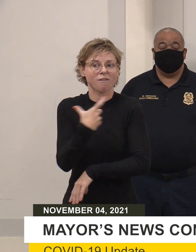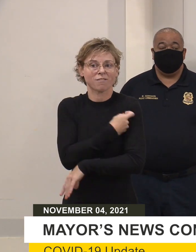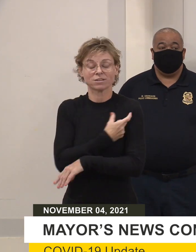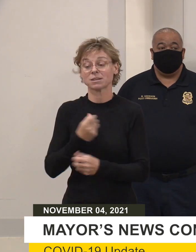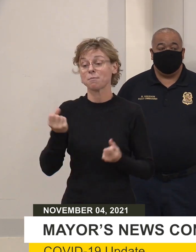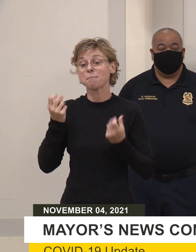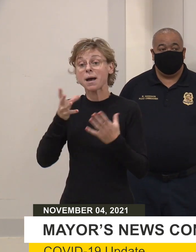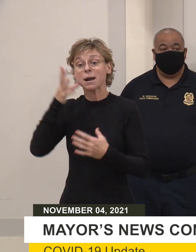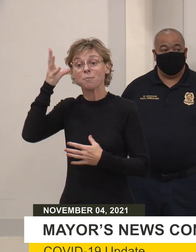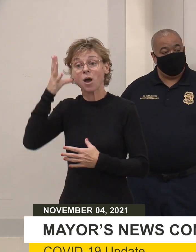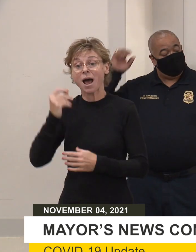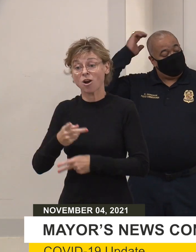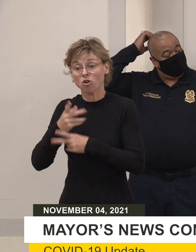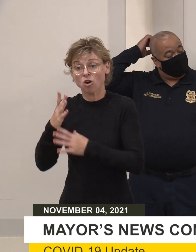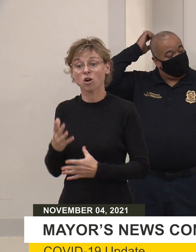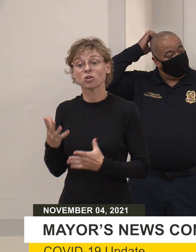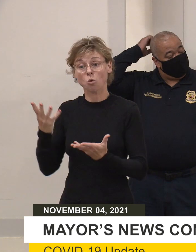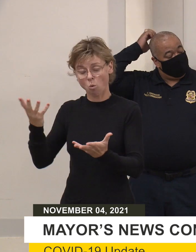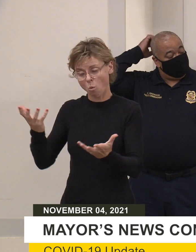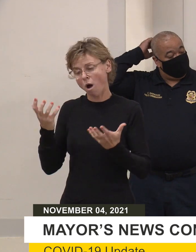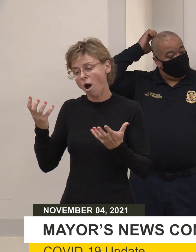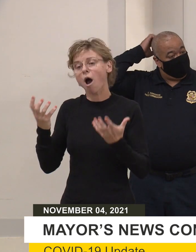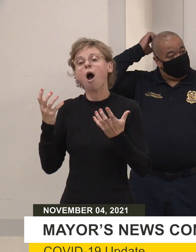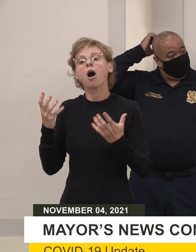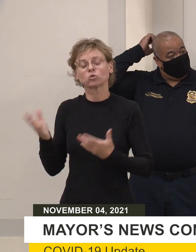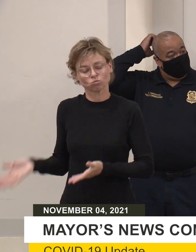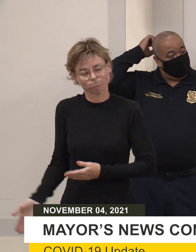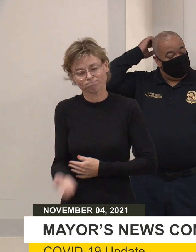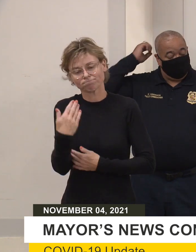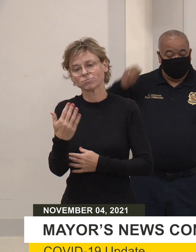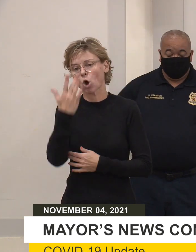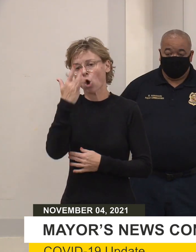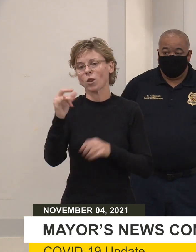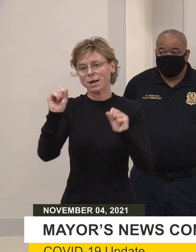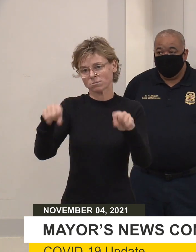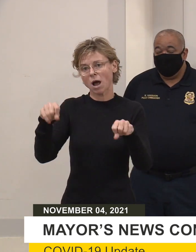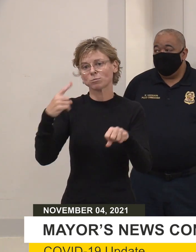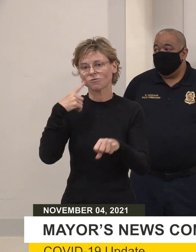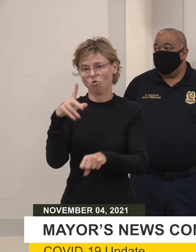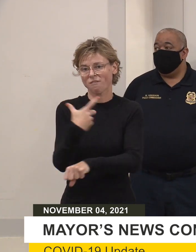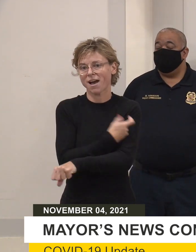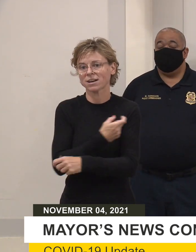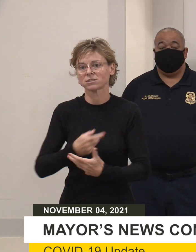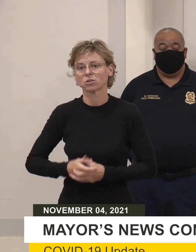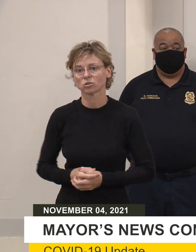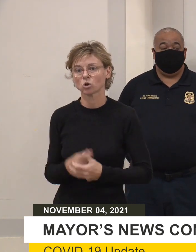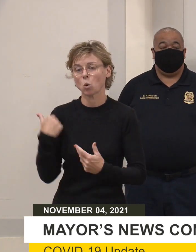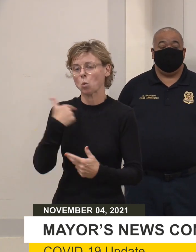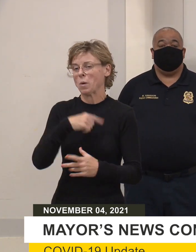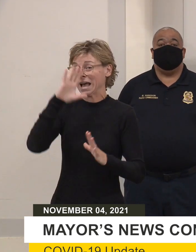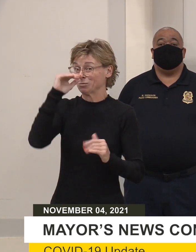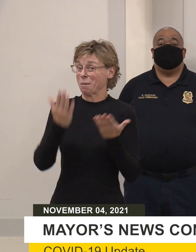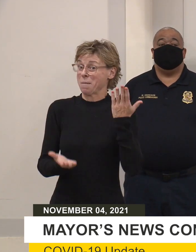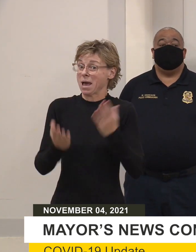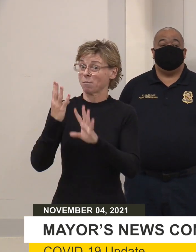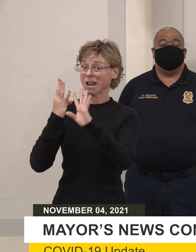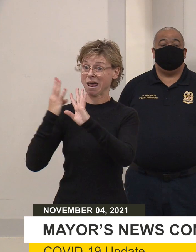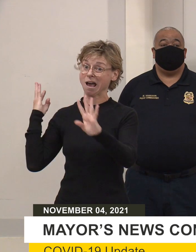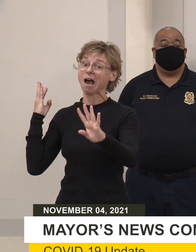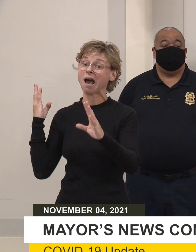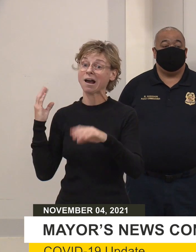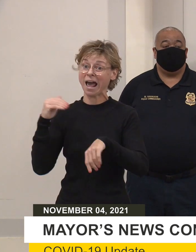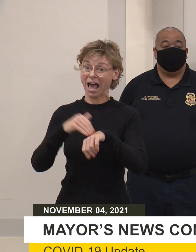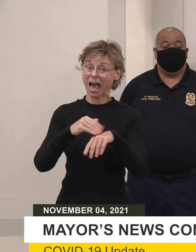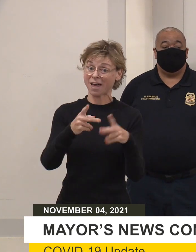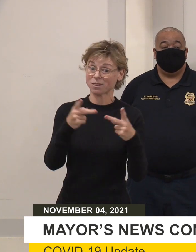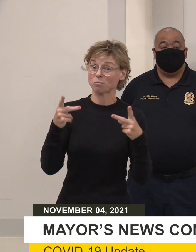and guardians want to get their children vaccinated as early as possible, and we anticipate you may have to wait in line at the vaccination site, so